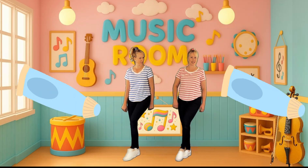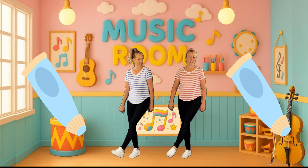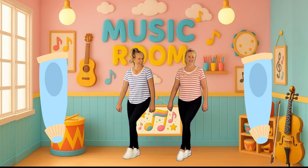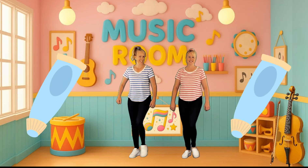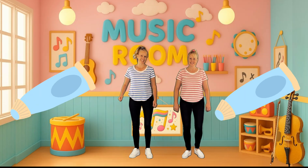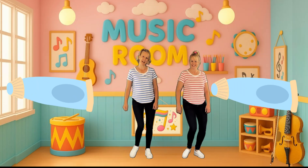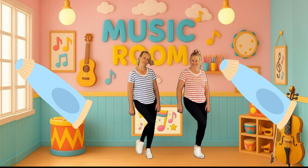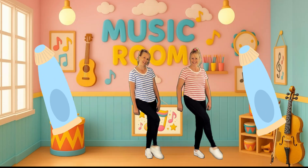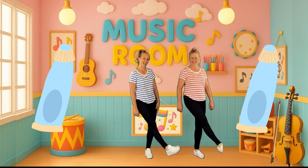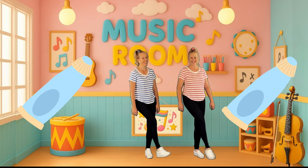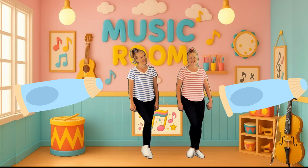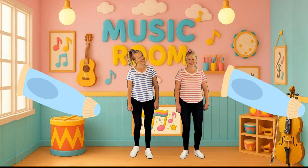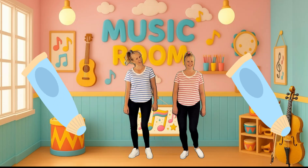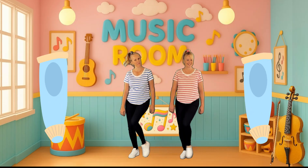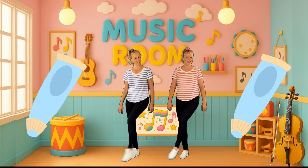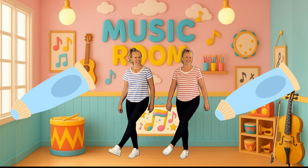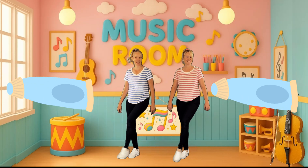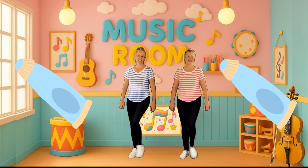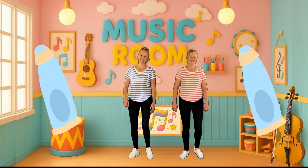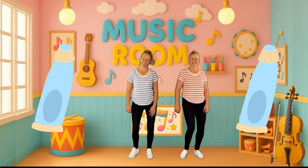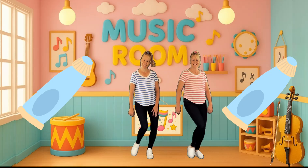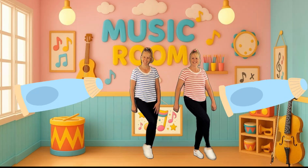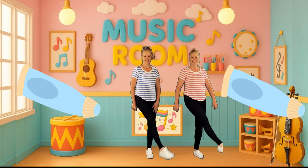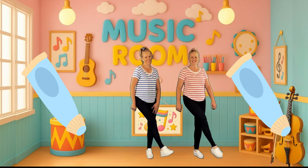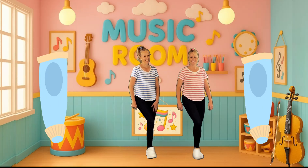kick, step, kick, step, kick.